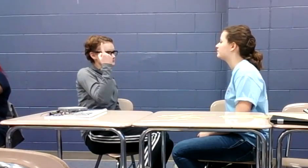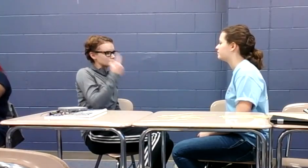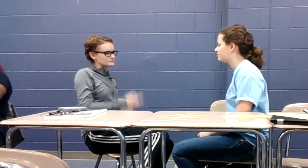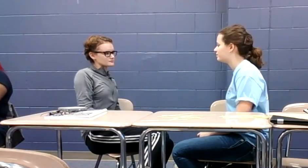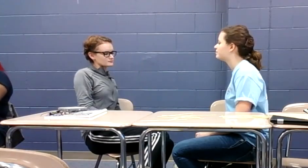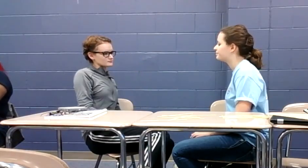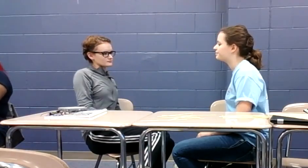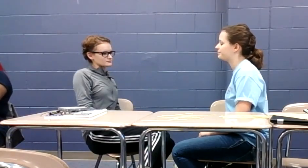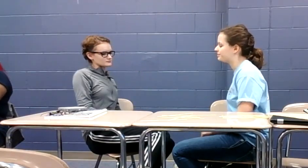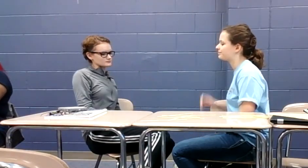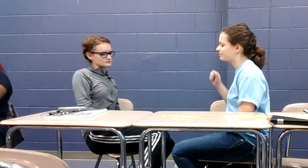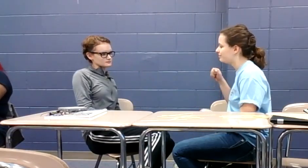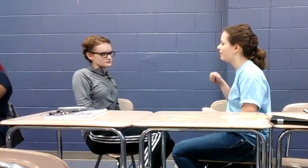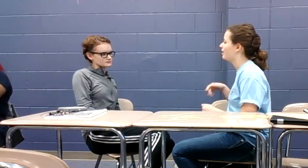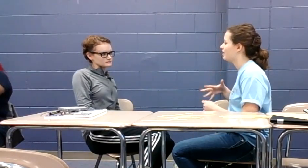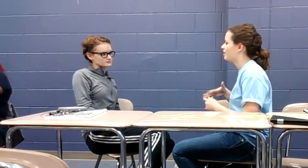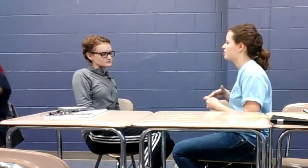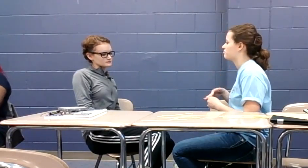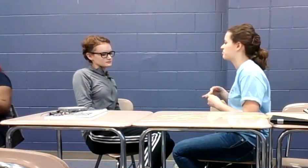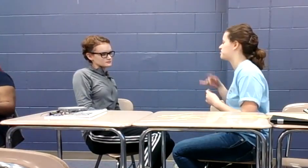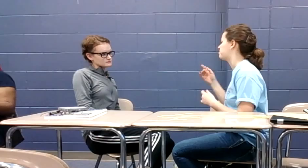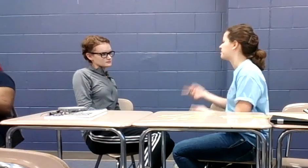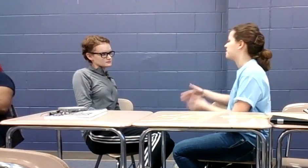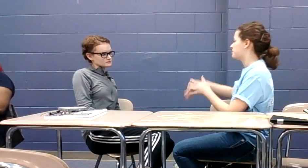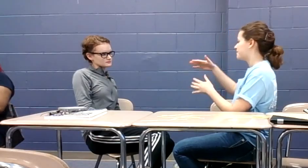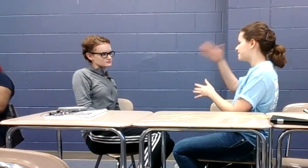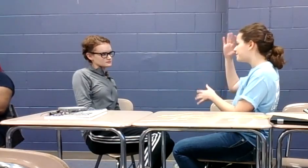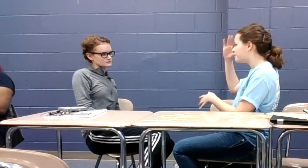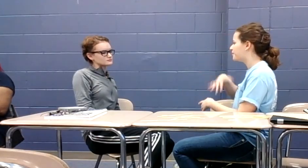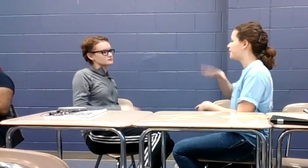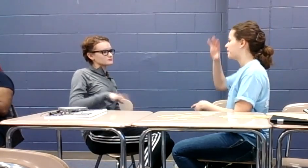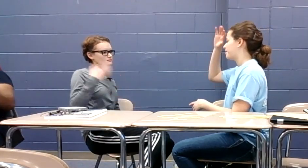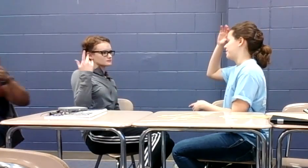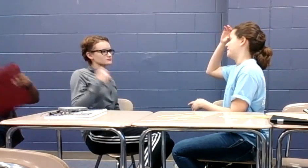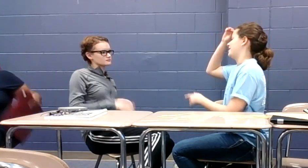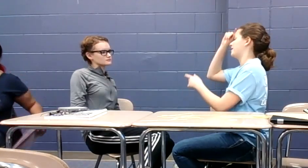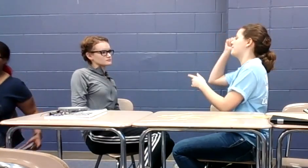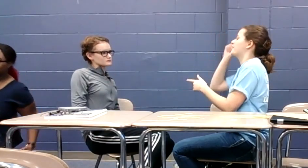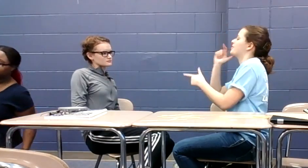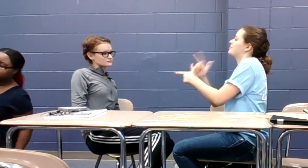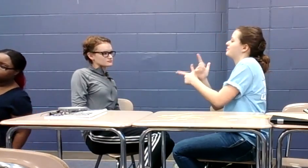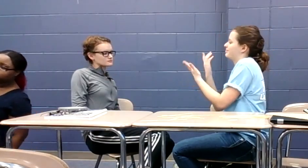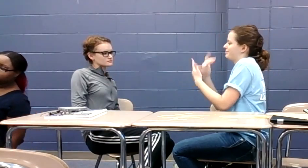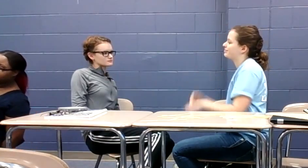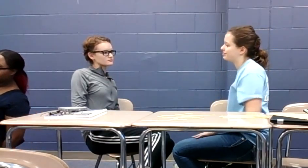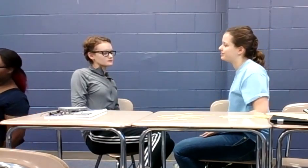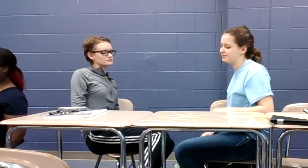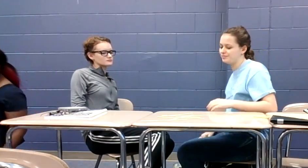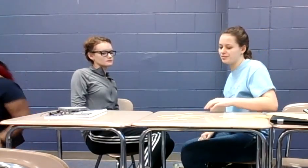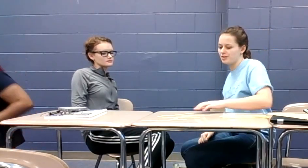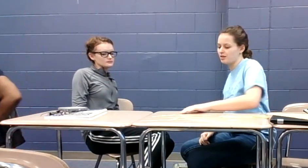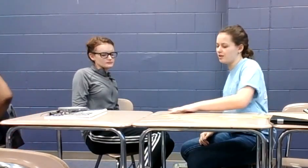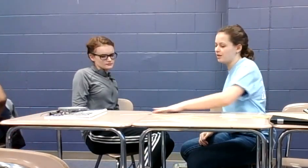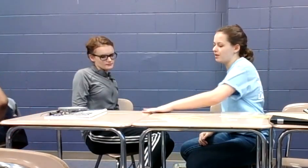until further notice. Please listen for an announcement. Please stop by the main office of Vincent Bailey, Darwin Rivera, Iridian Soleya,